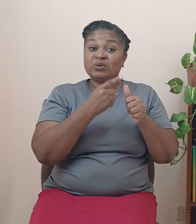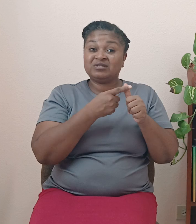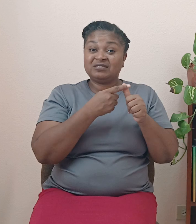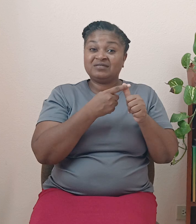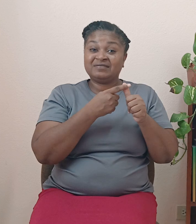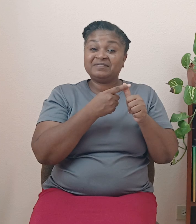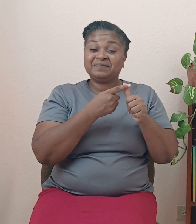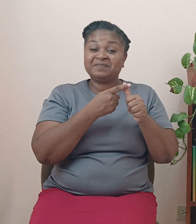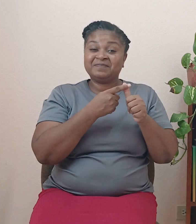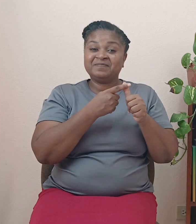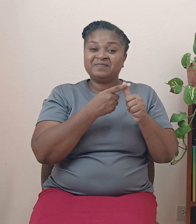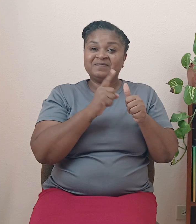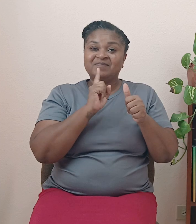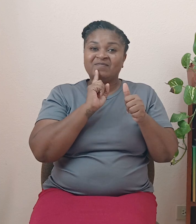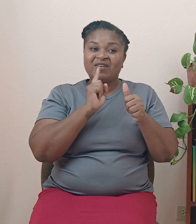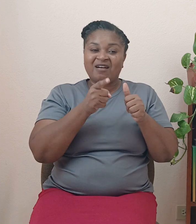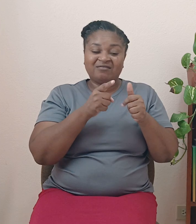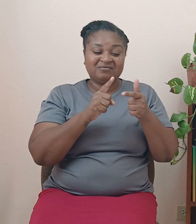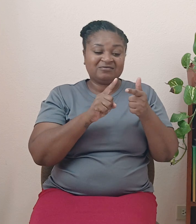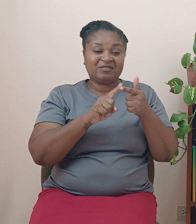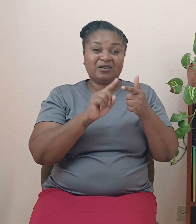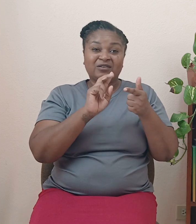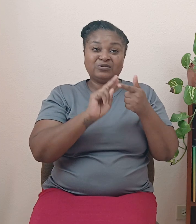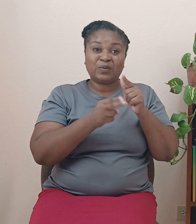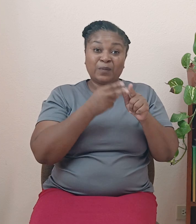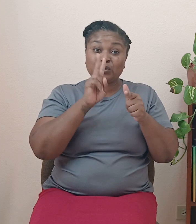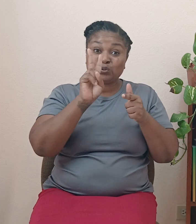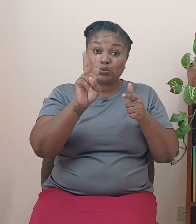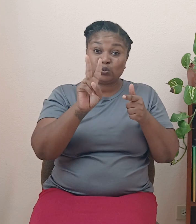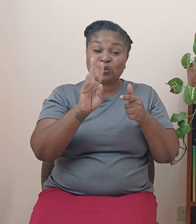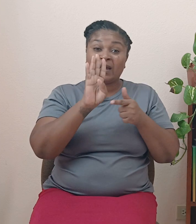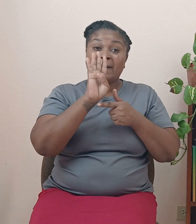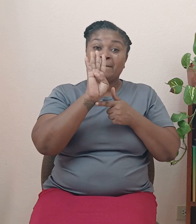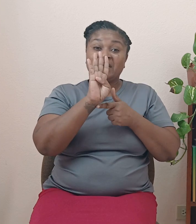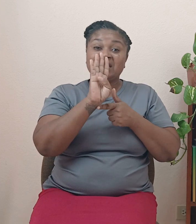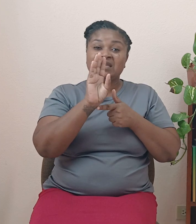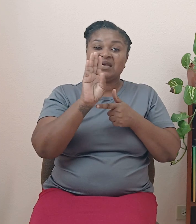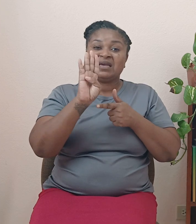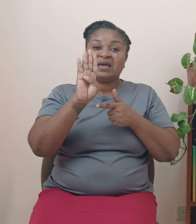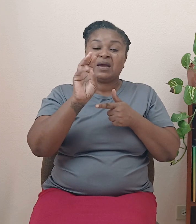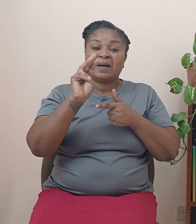For question 2, it is B, Moab.